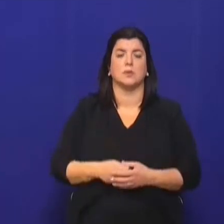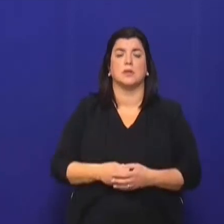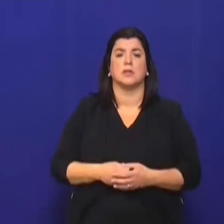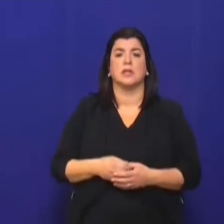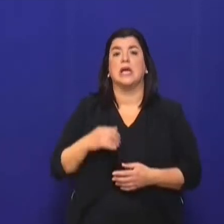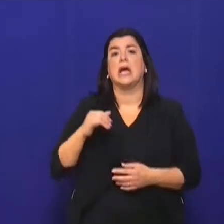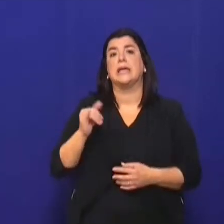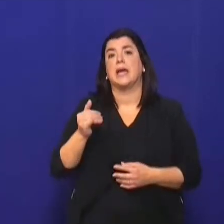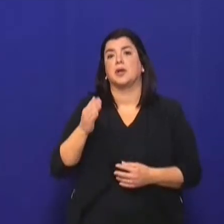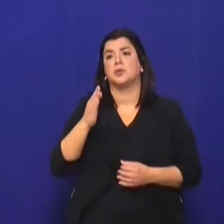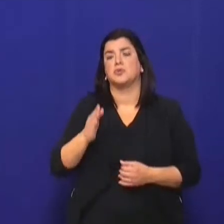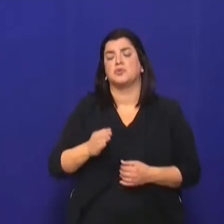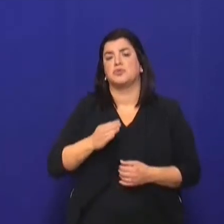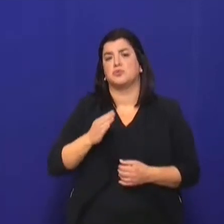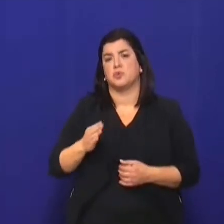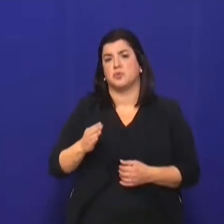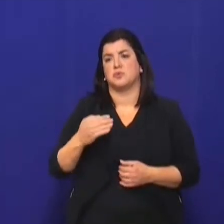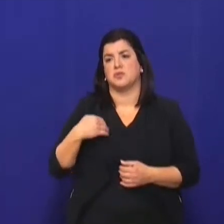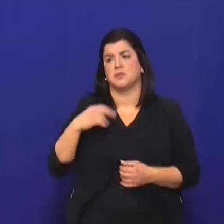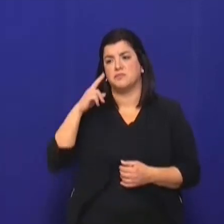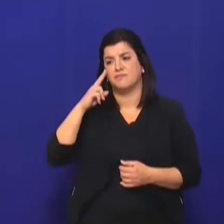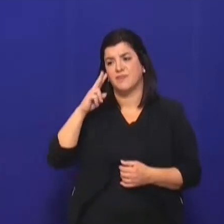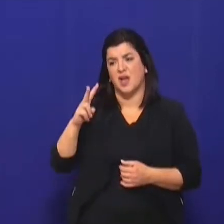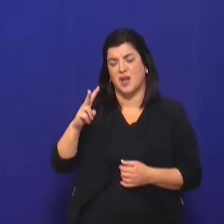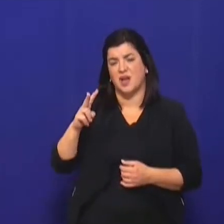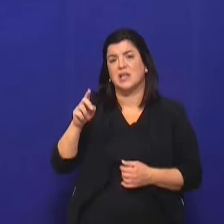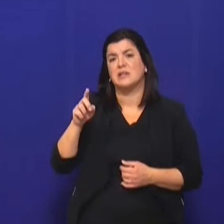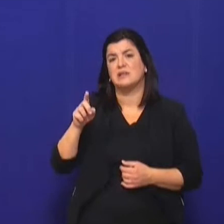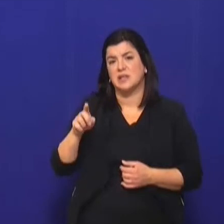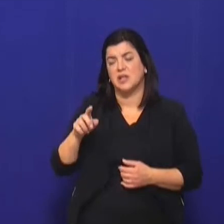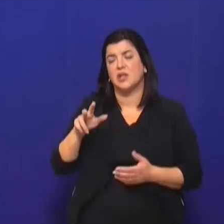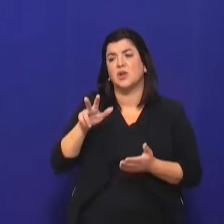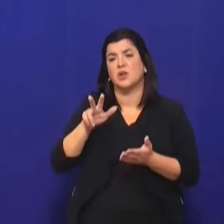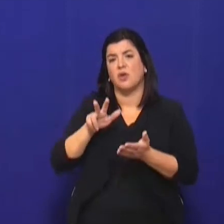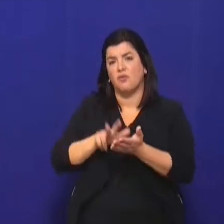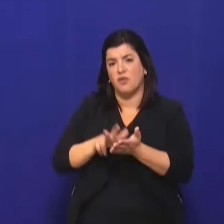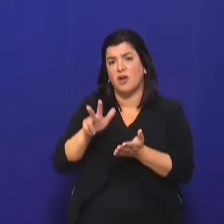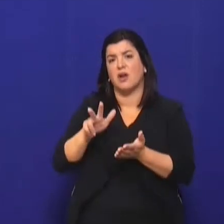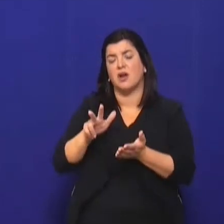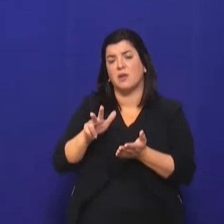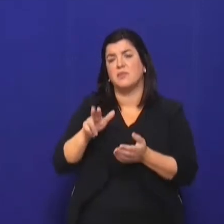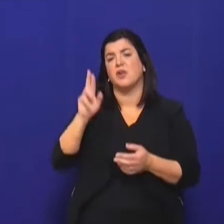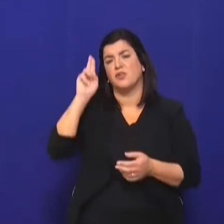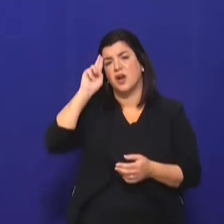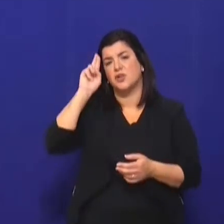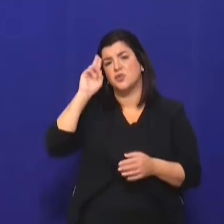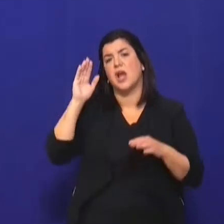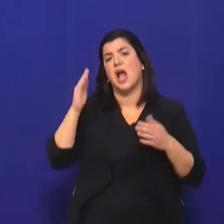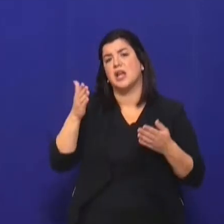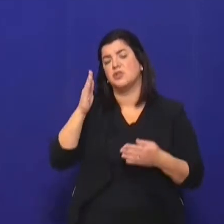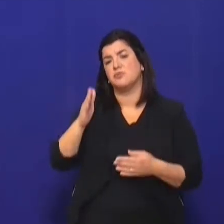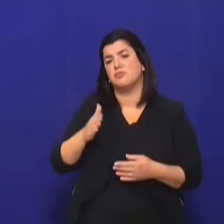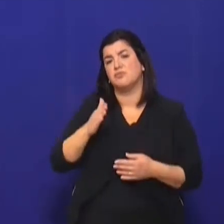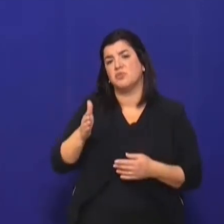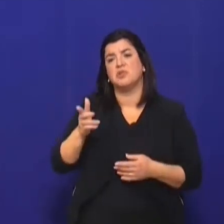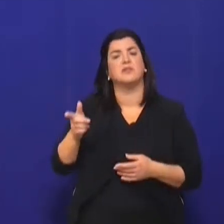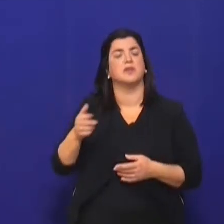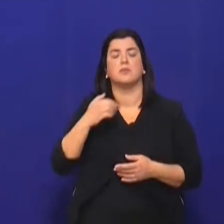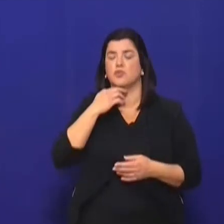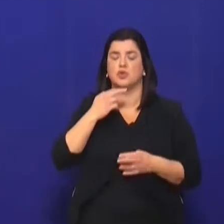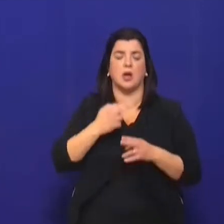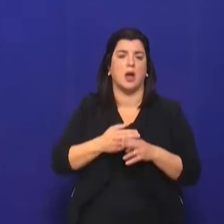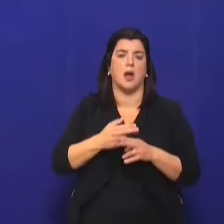persuna li tmut li inti tara li hija għandek il-konferma tagħha ta' raġuni għalfejn mietet din ma jkunx